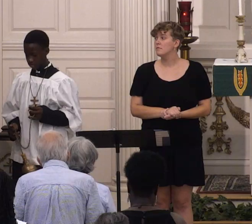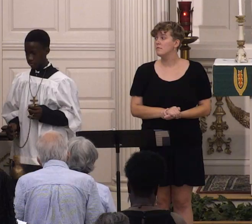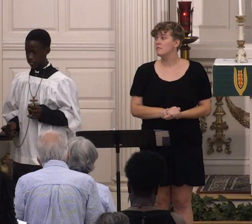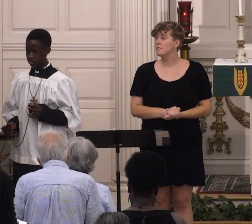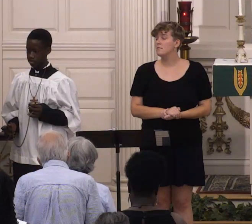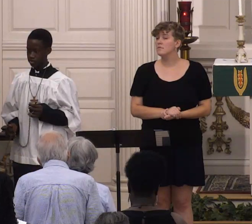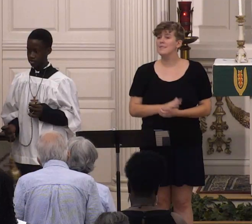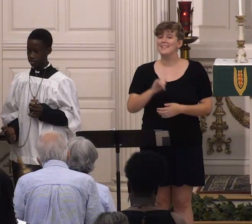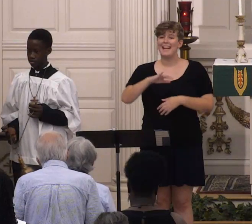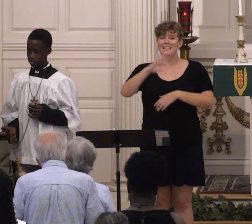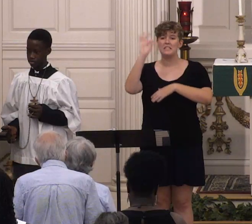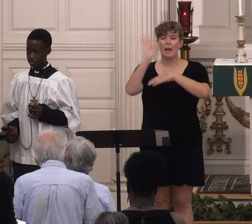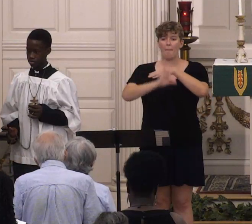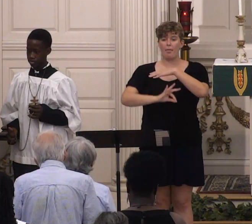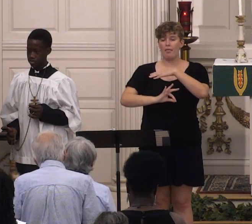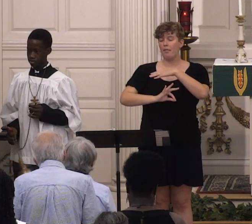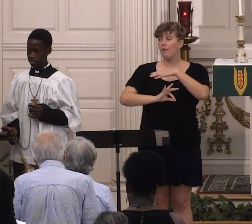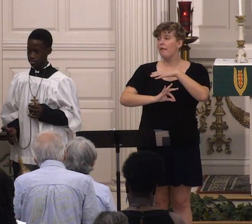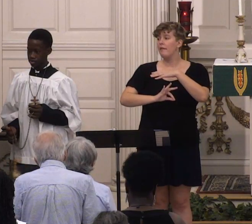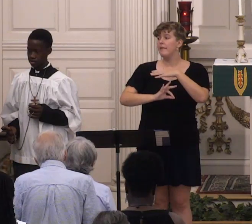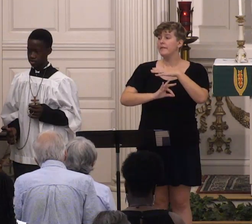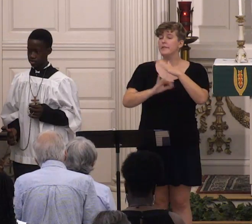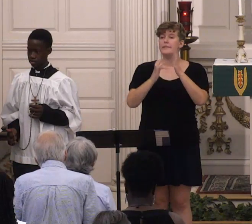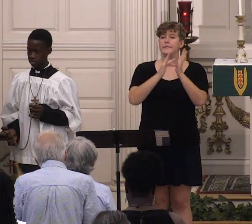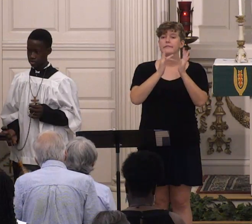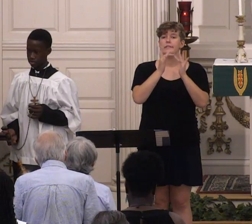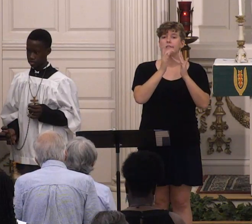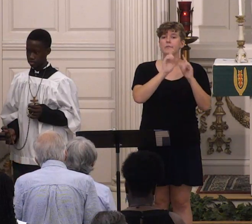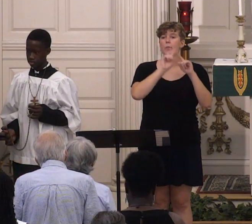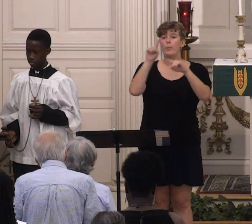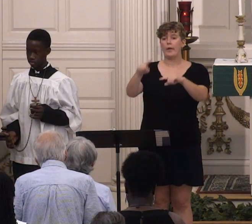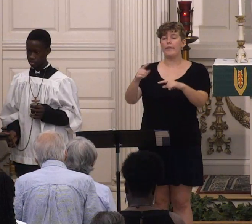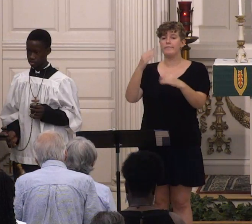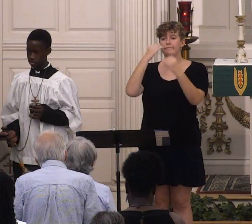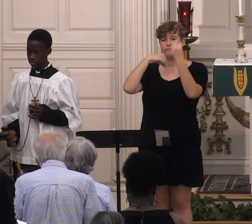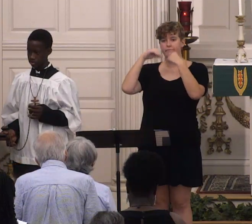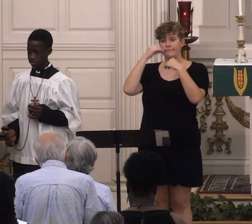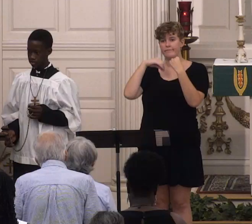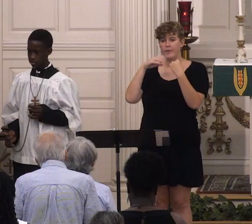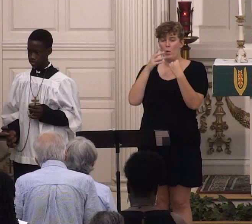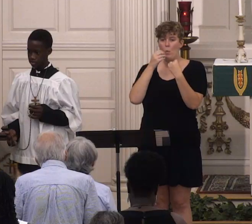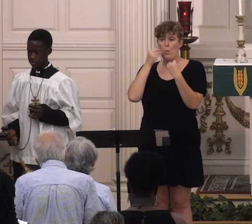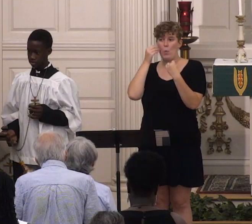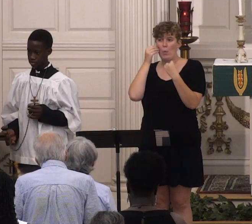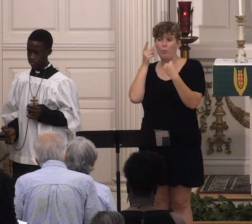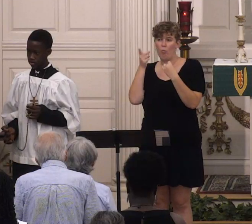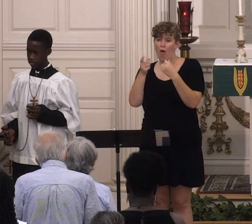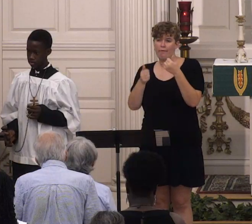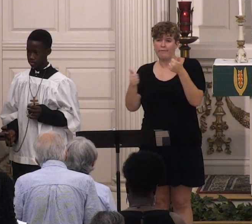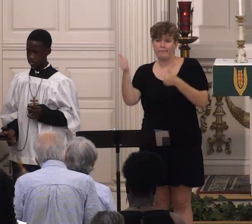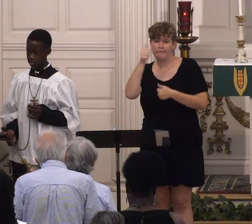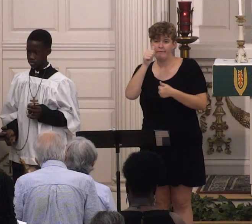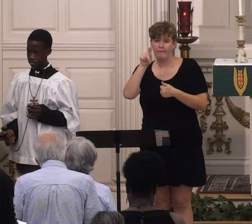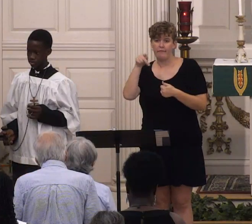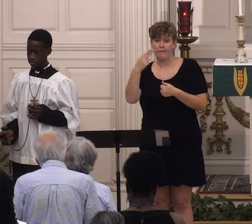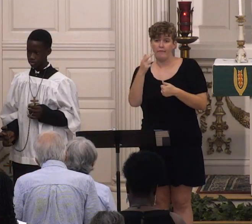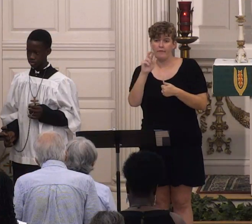On a Sabbath, Jesus went to dine at the home of one of the leading